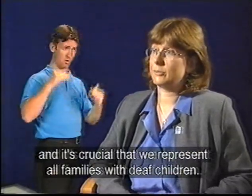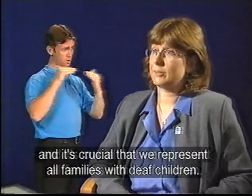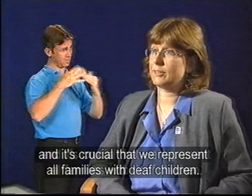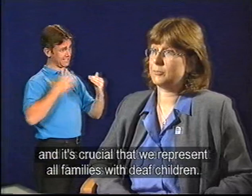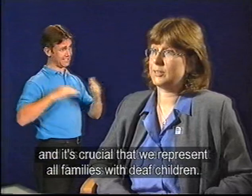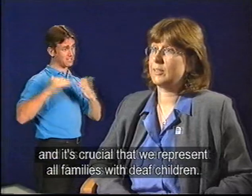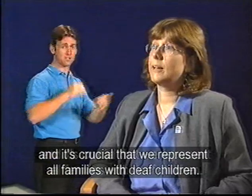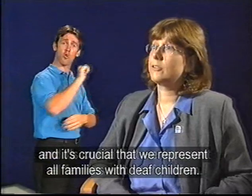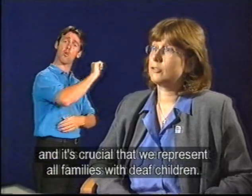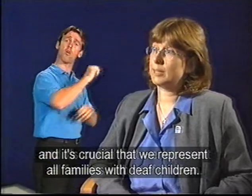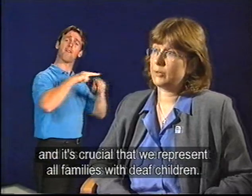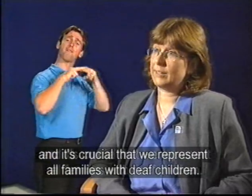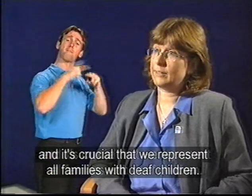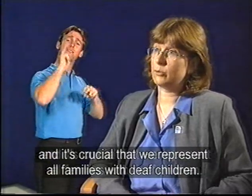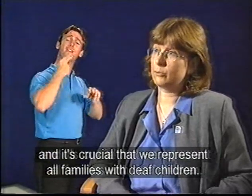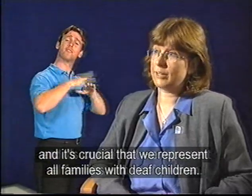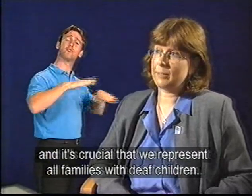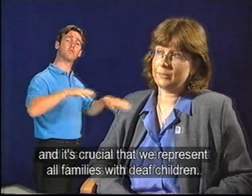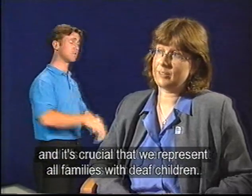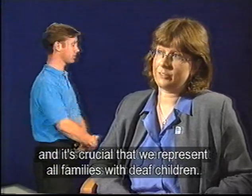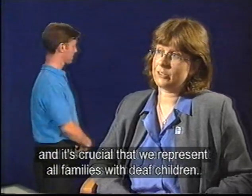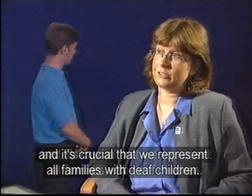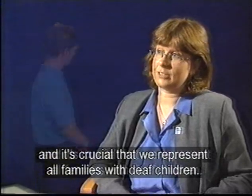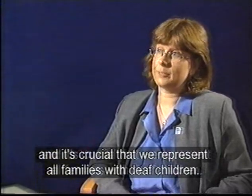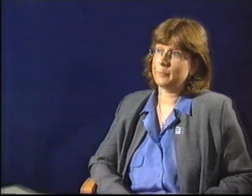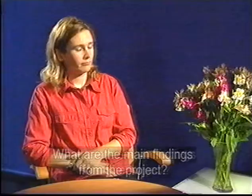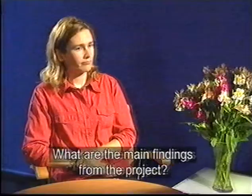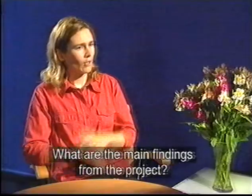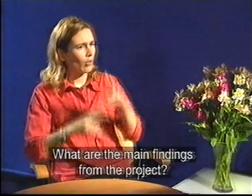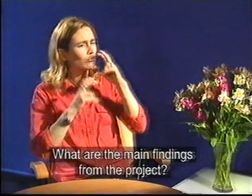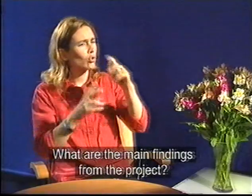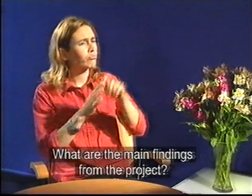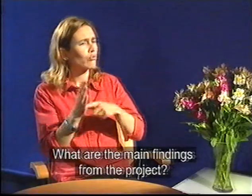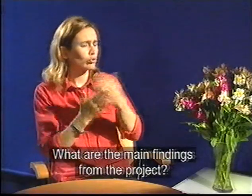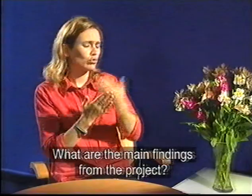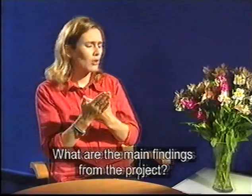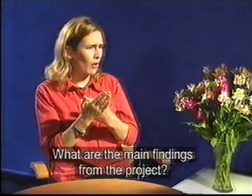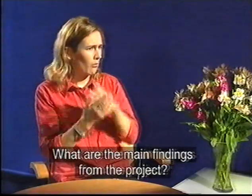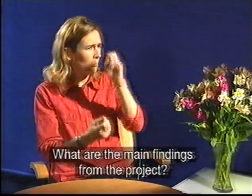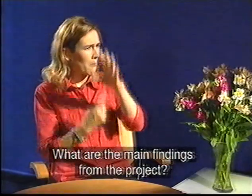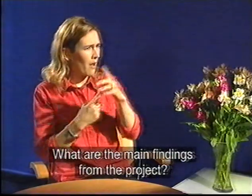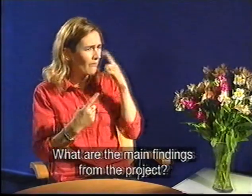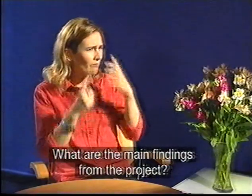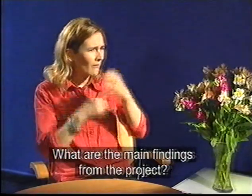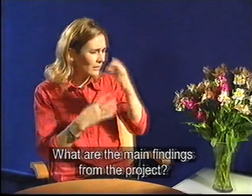with government do represent all families with deaf children. What are the main findings from the project?